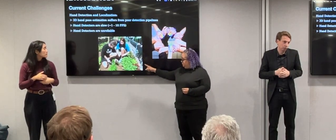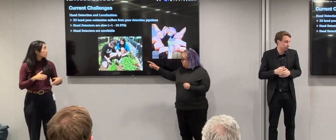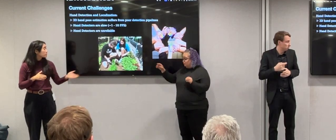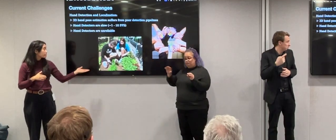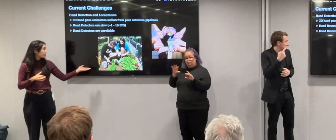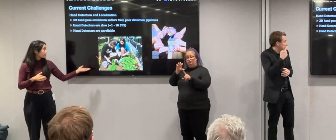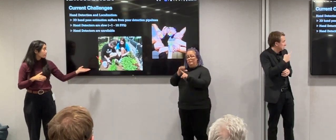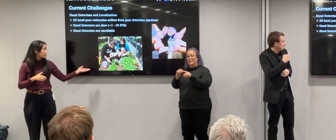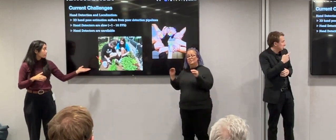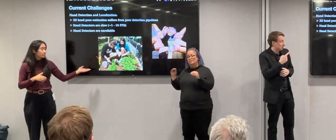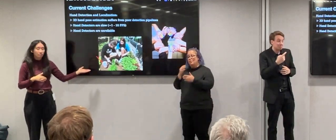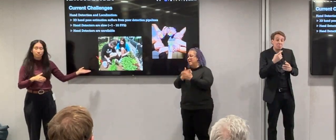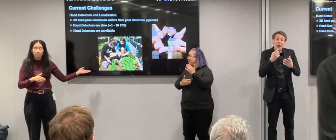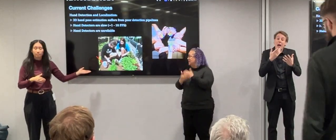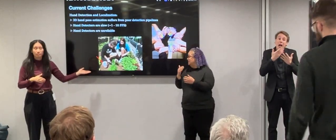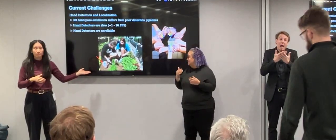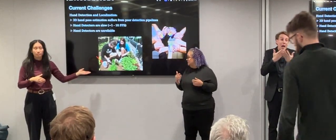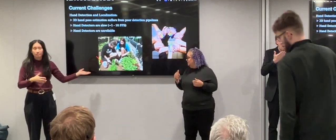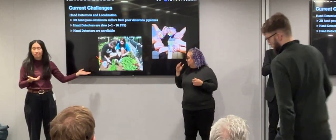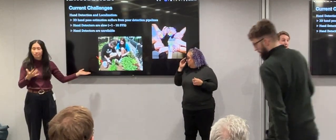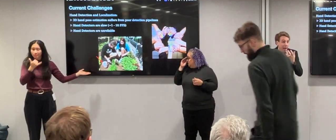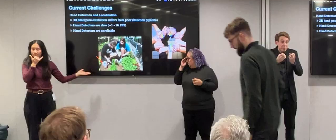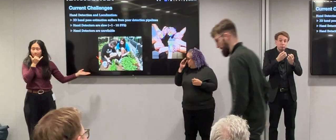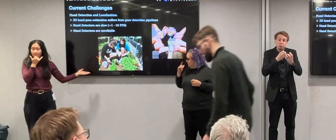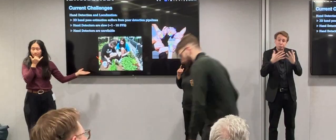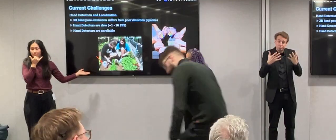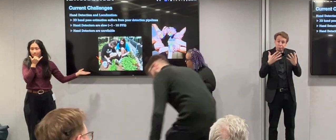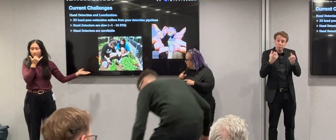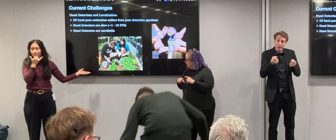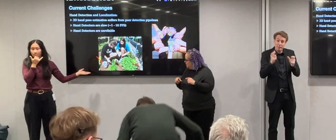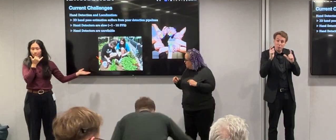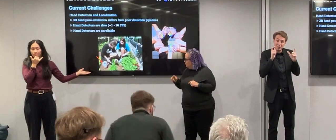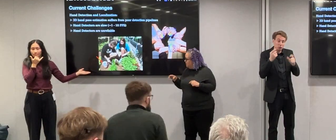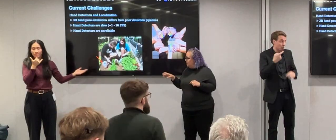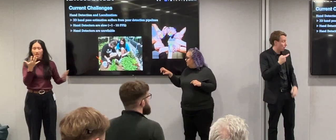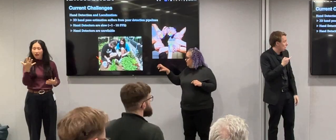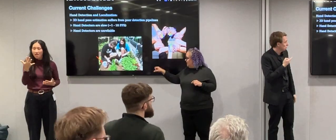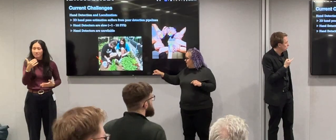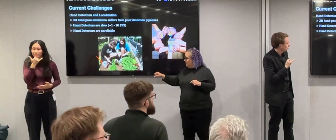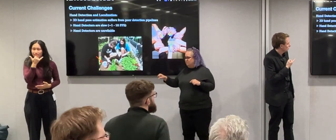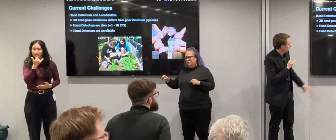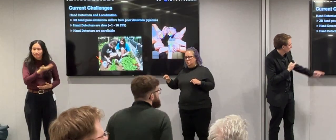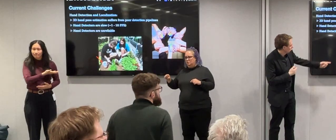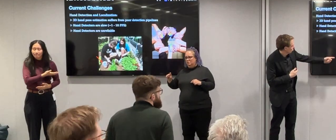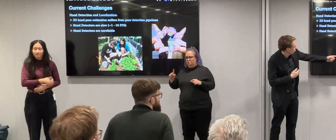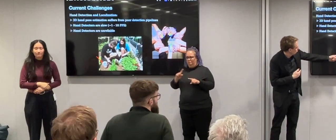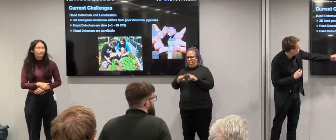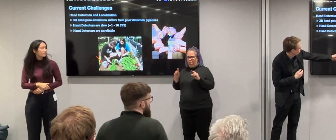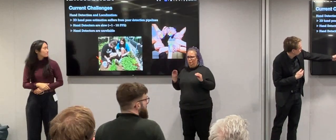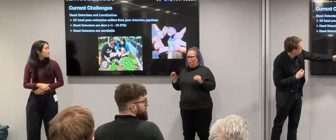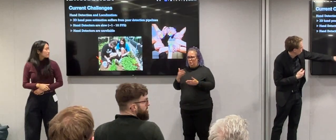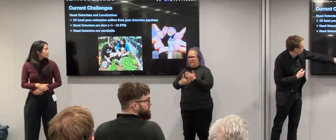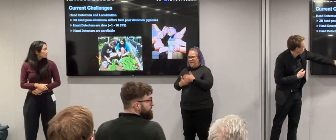in this image, but actually detects a hand in a place that it doesn't exist.